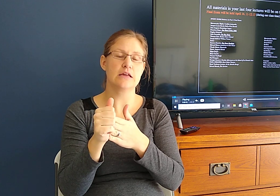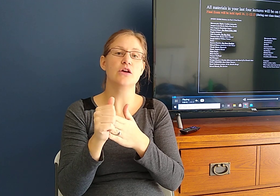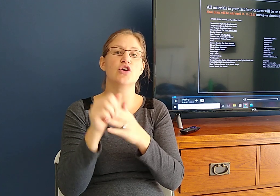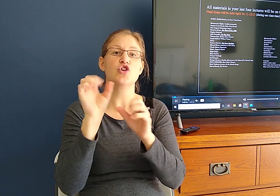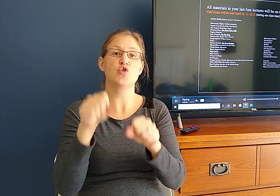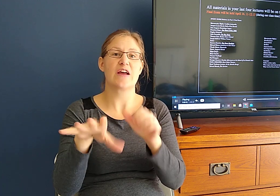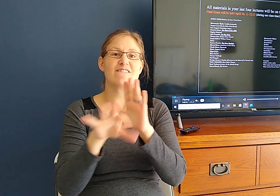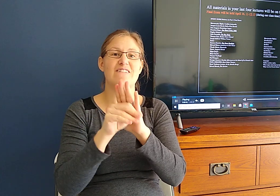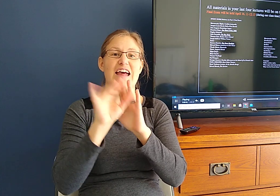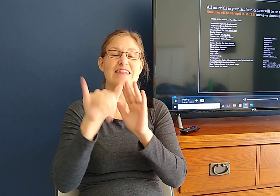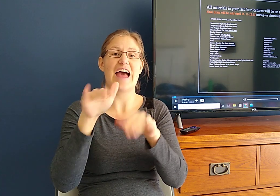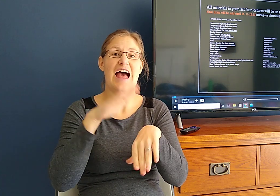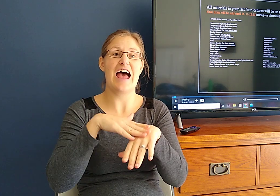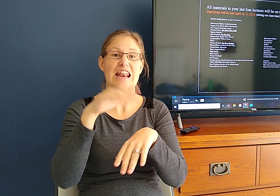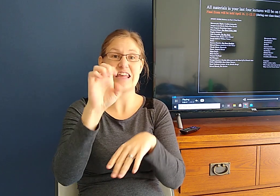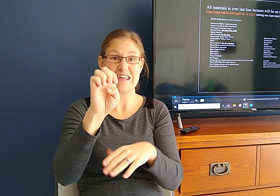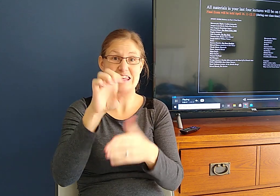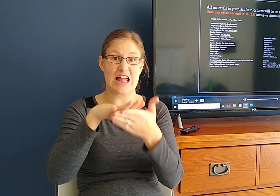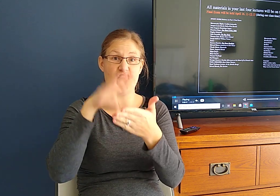in e-learning content.